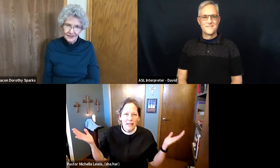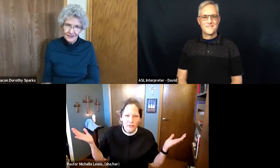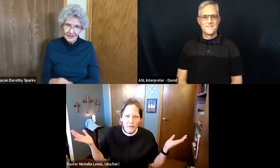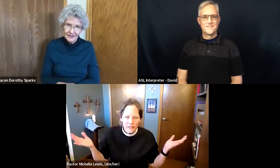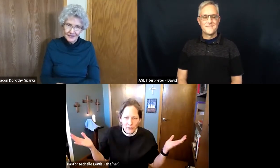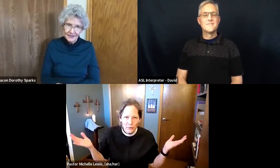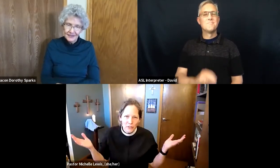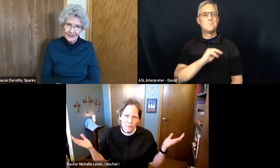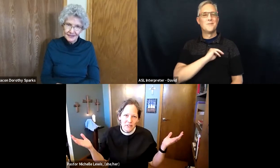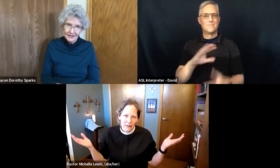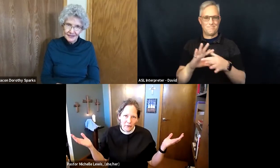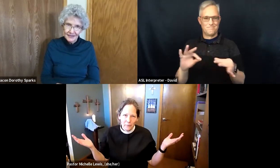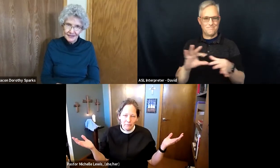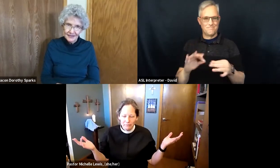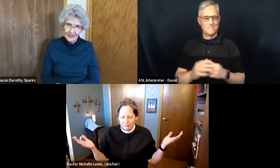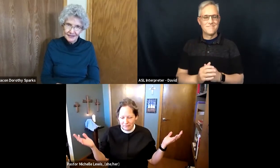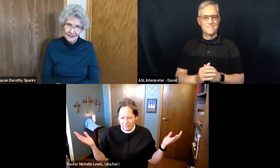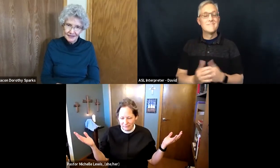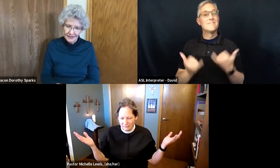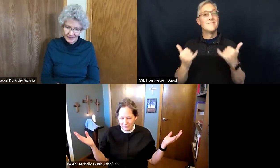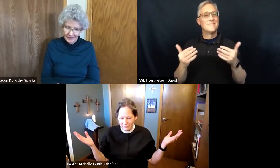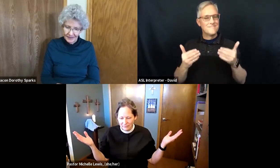Let us enter into worship together.